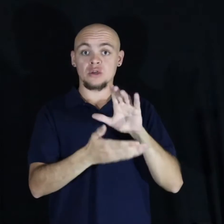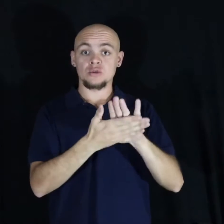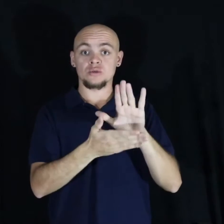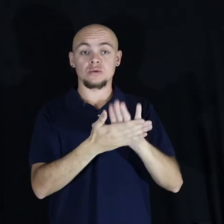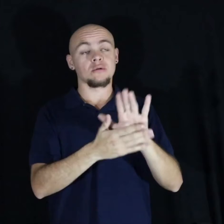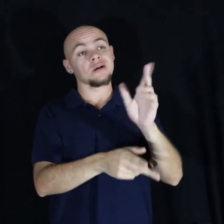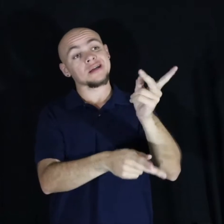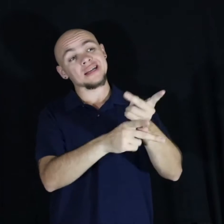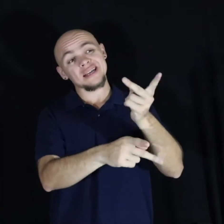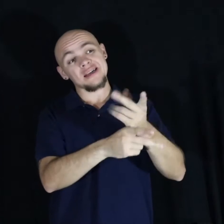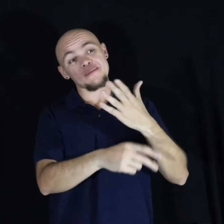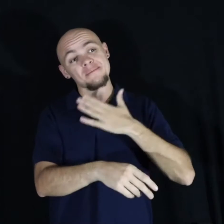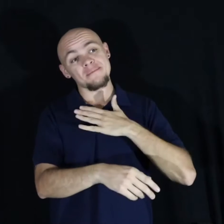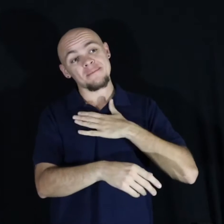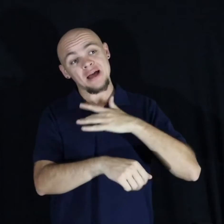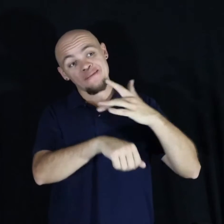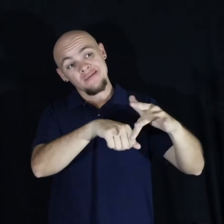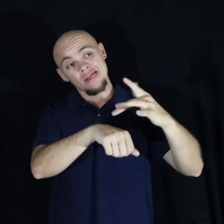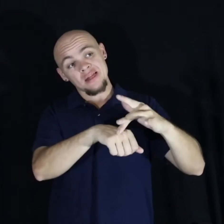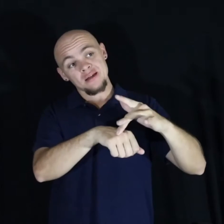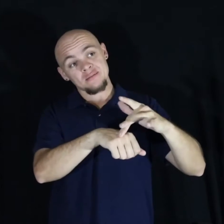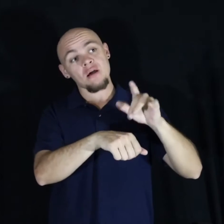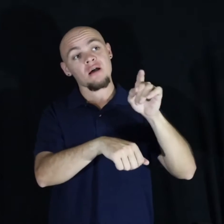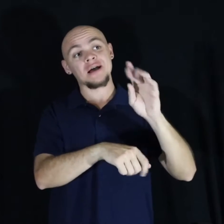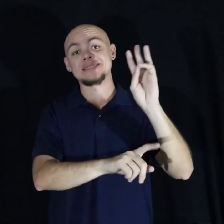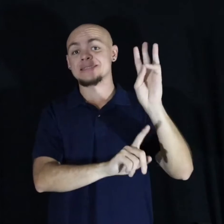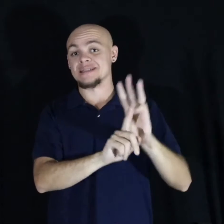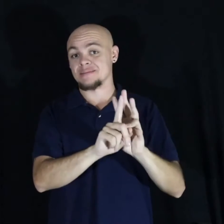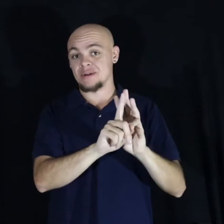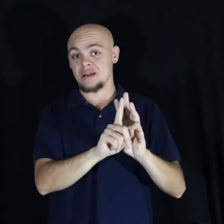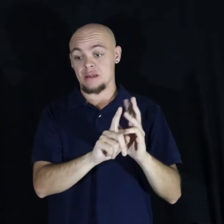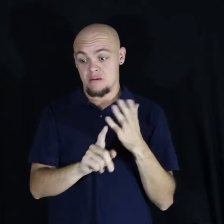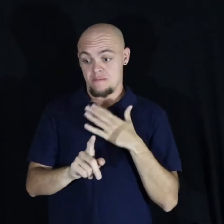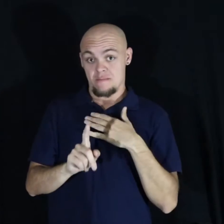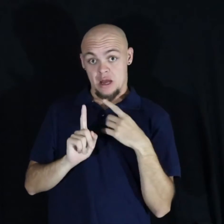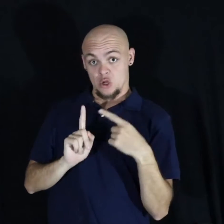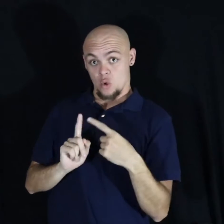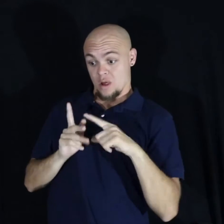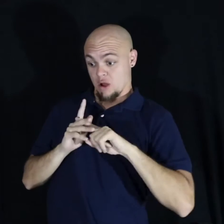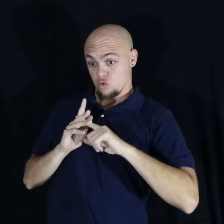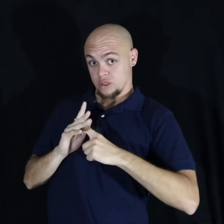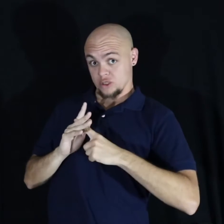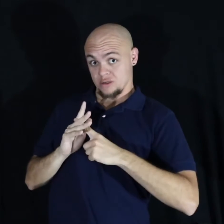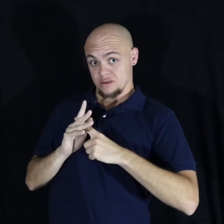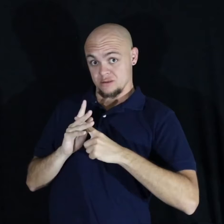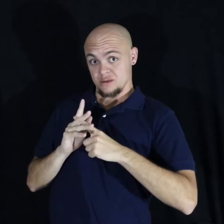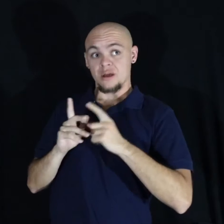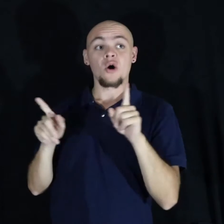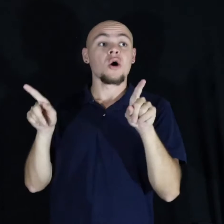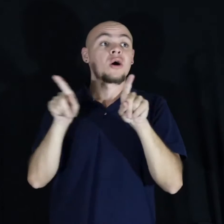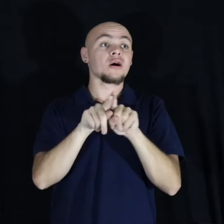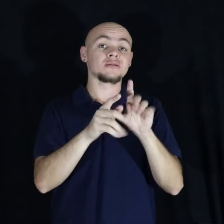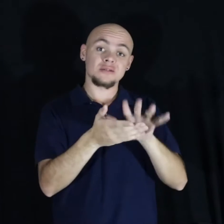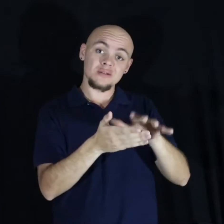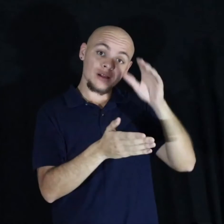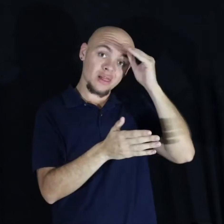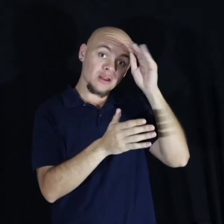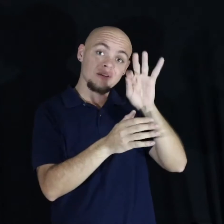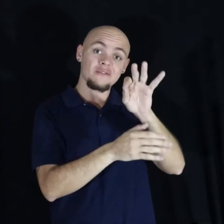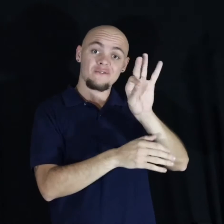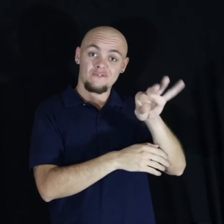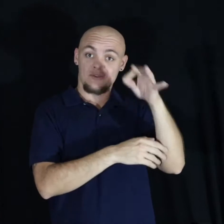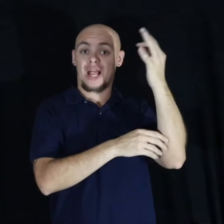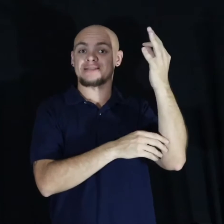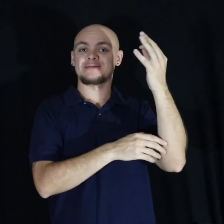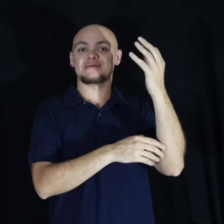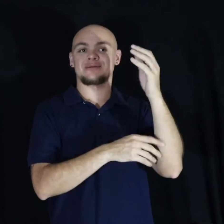months and set out to pursue the experience I'd originally wanted to accomplish and fully tackle learning the French language. In that same line of